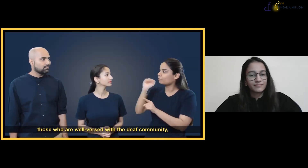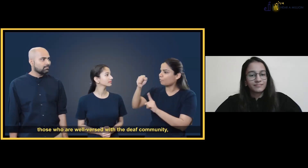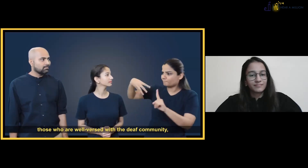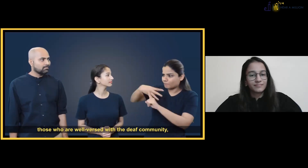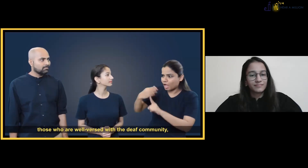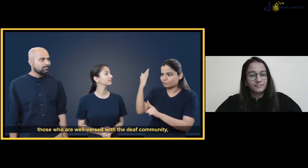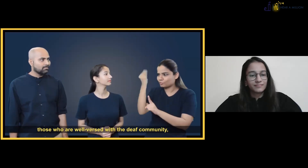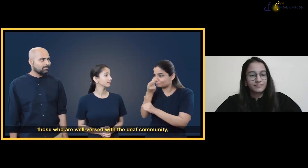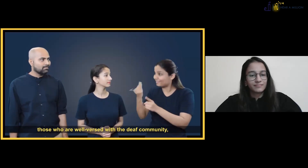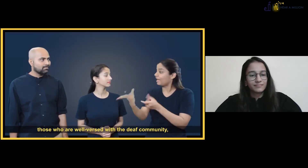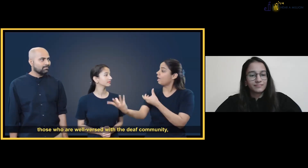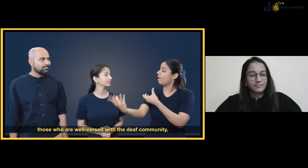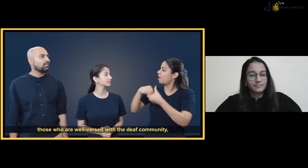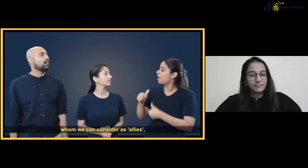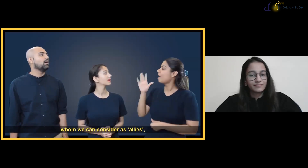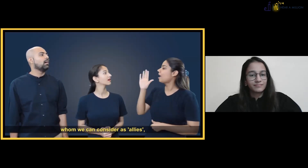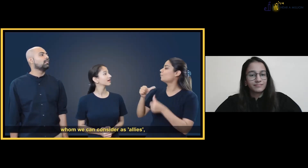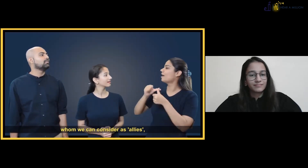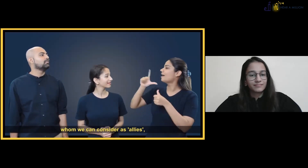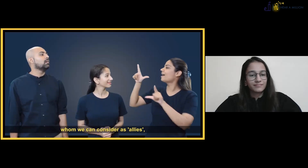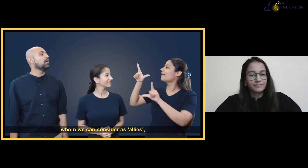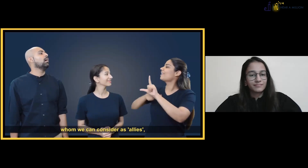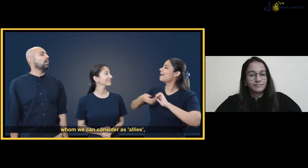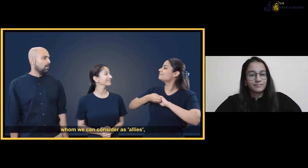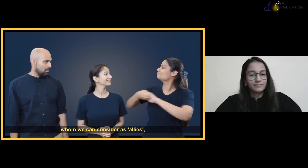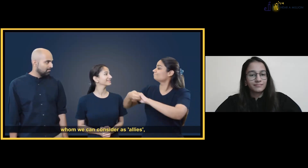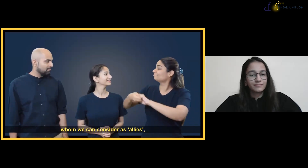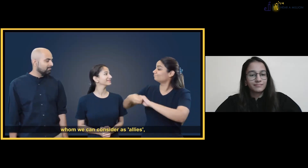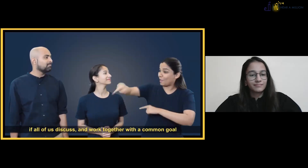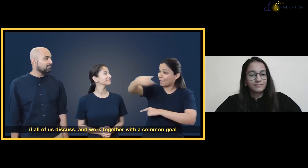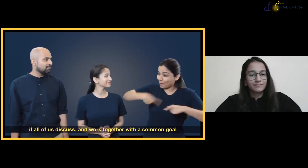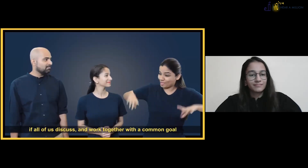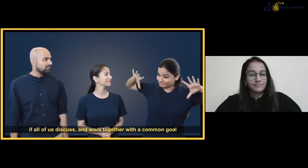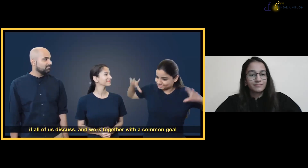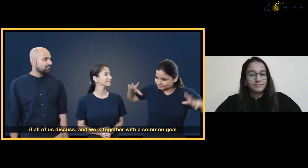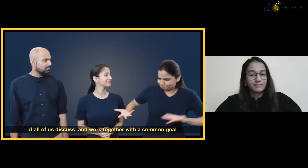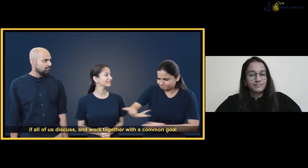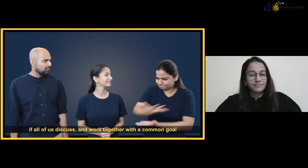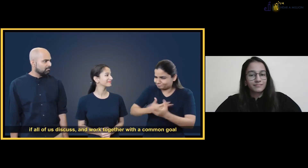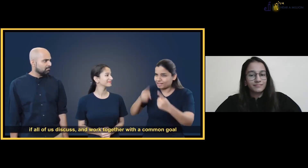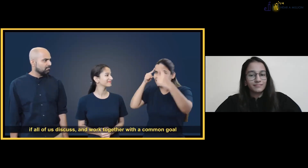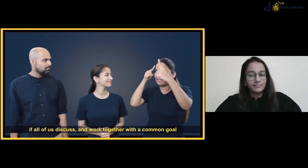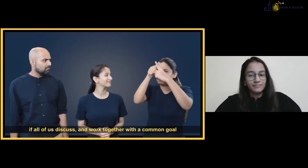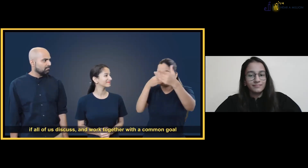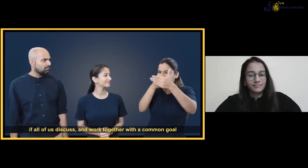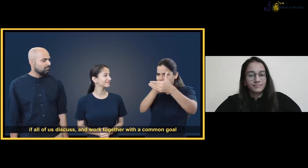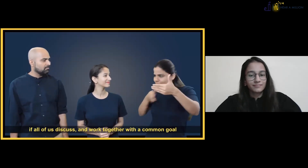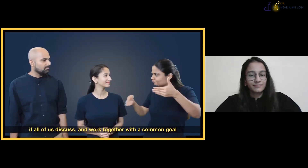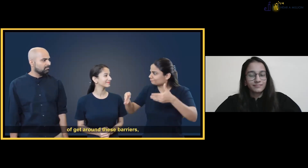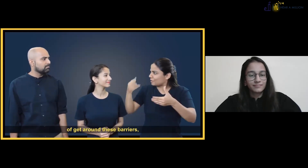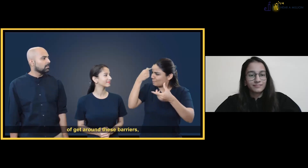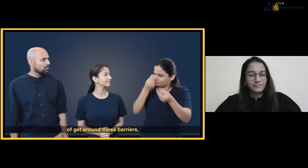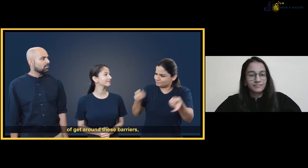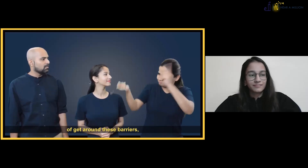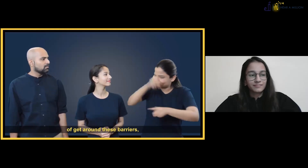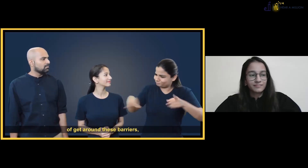hearing people who are working for the deaf community. So that then they call as an ally for us. So then we will